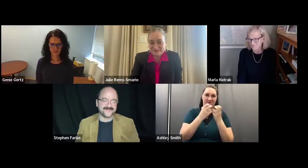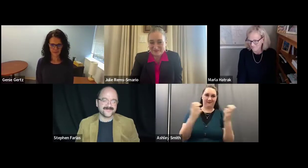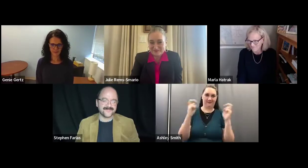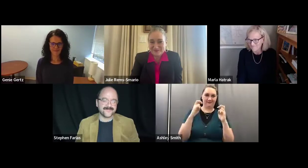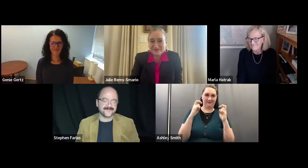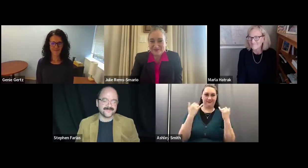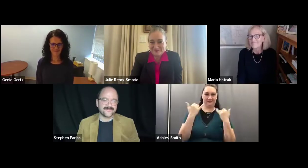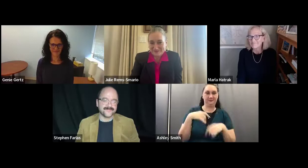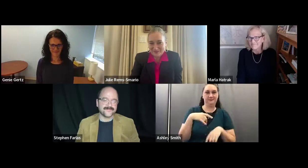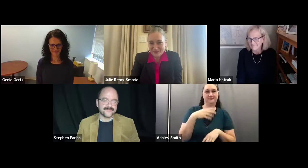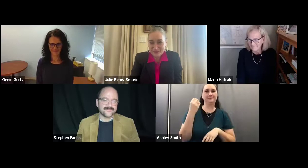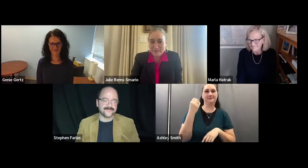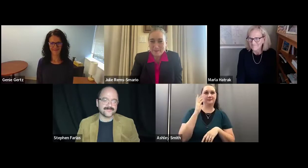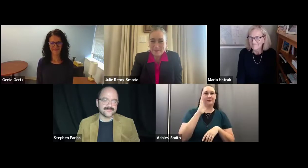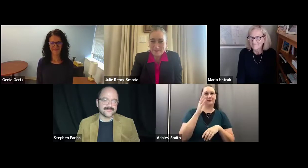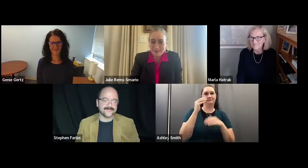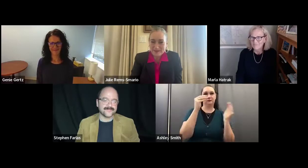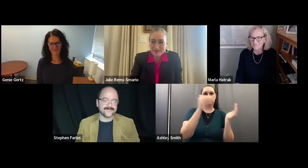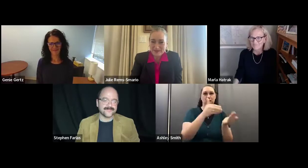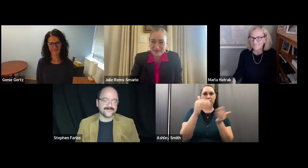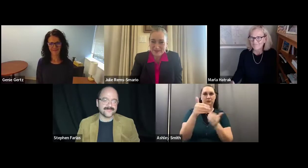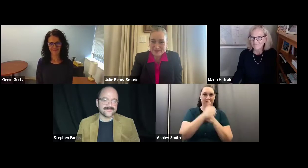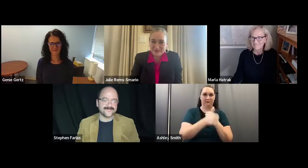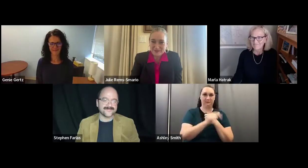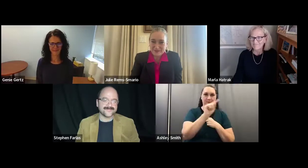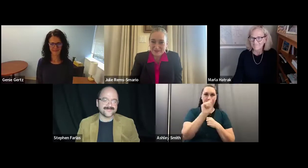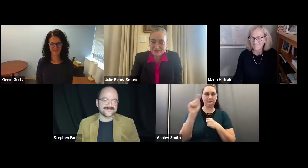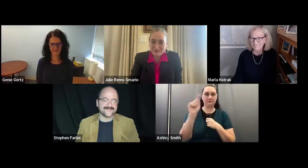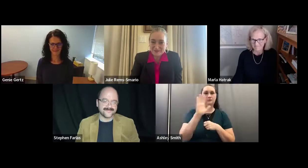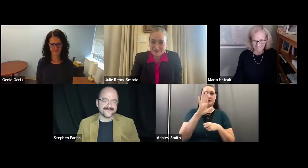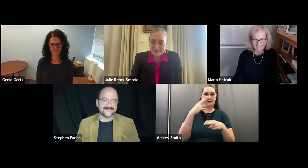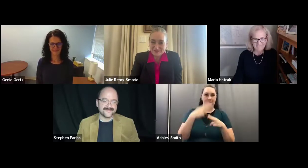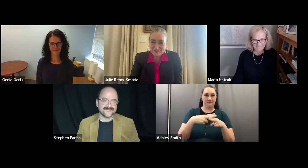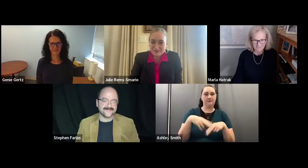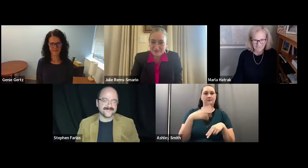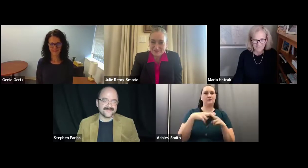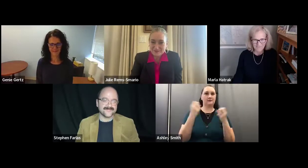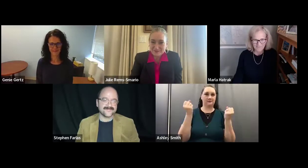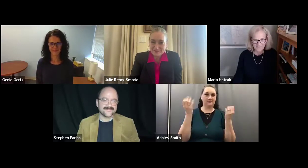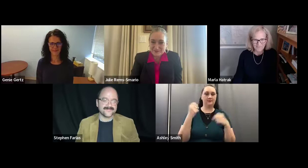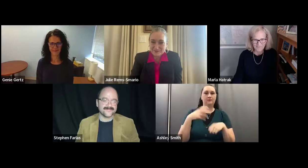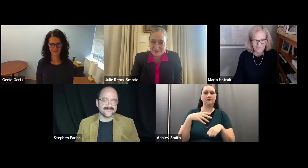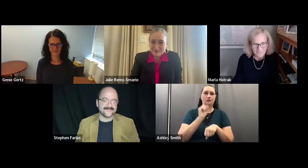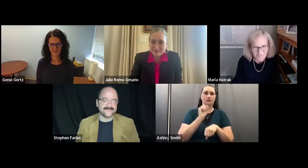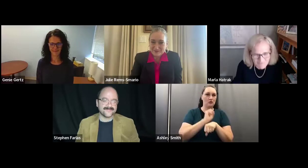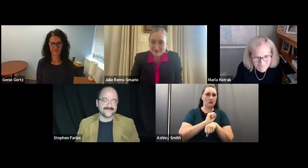and I'm your moderator for the panel today. And I would like you all to introduce yourself. Please say your